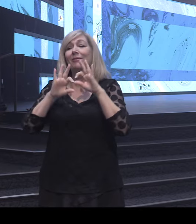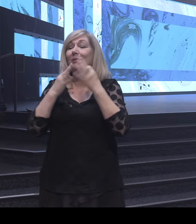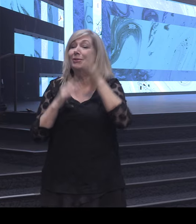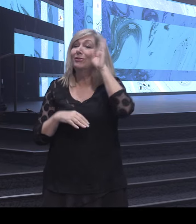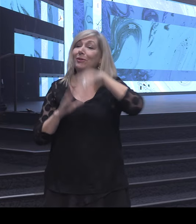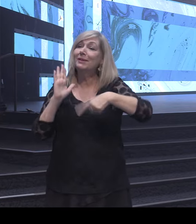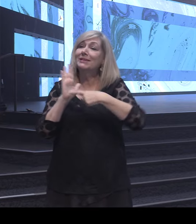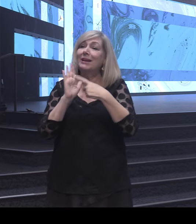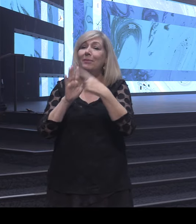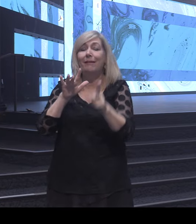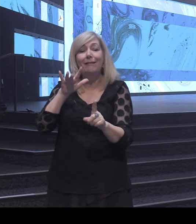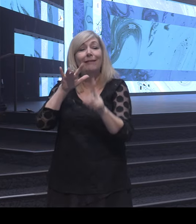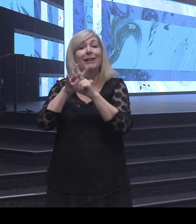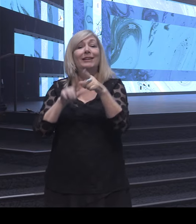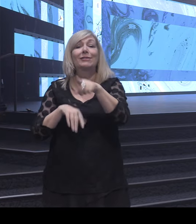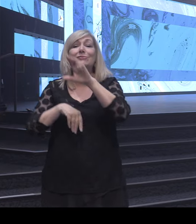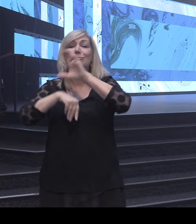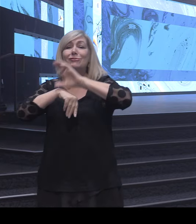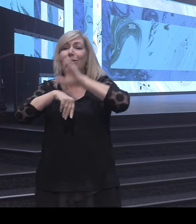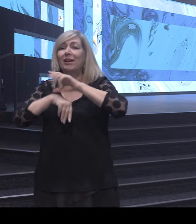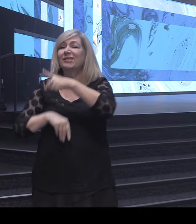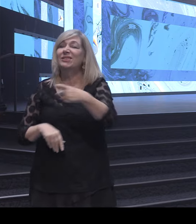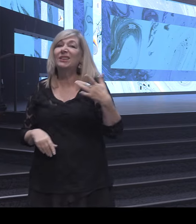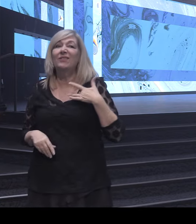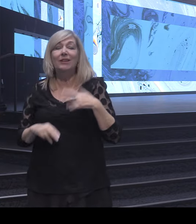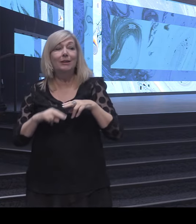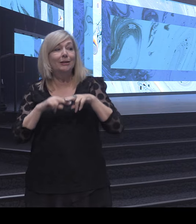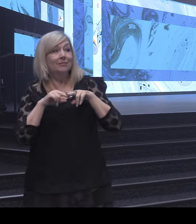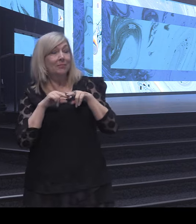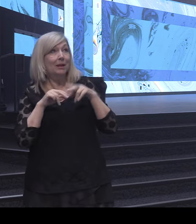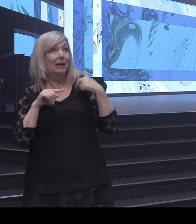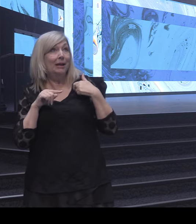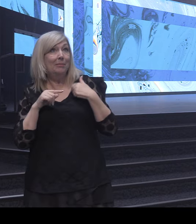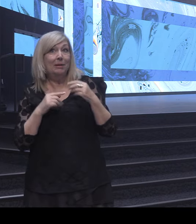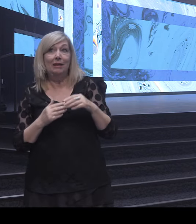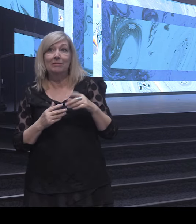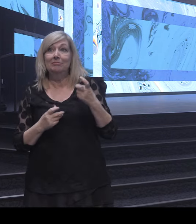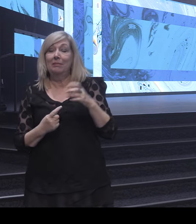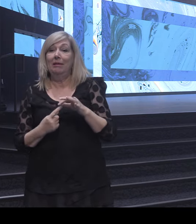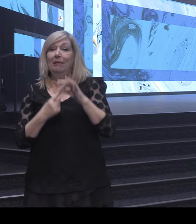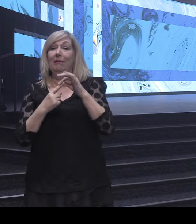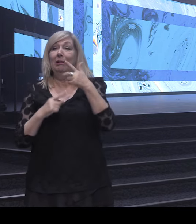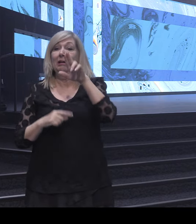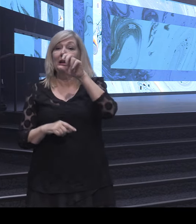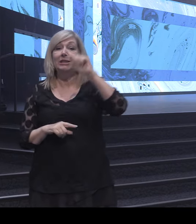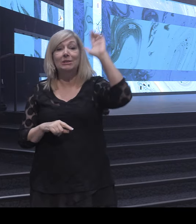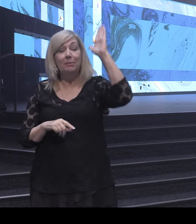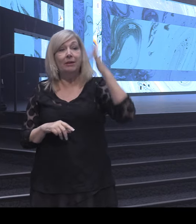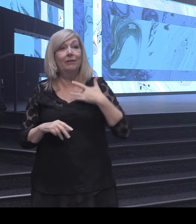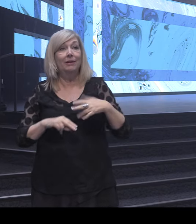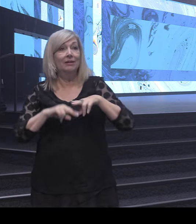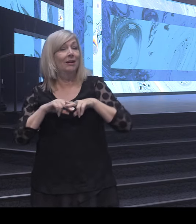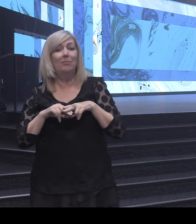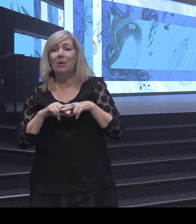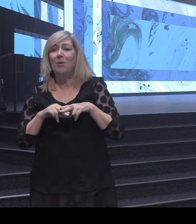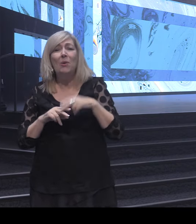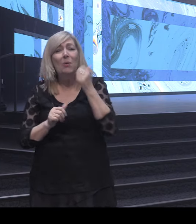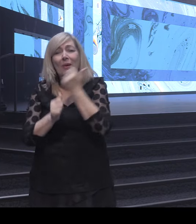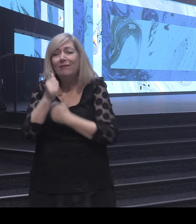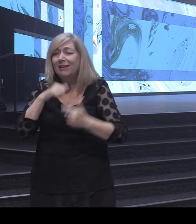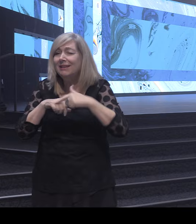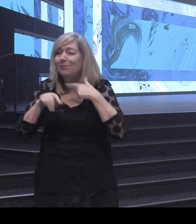you go to churches and you feel like you're a guest speaker, and that's amazing. But honestly, every single time Maria and I